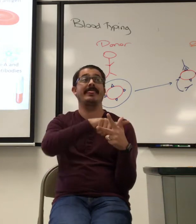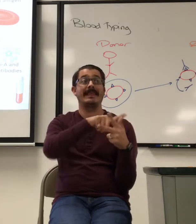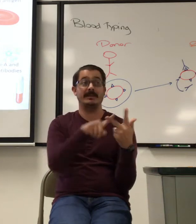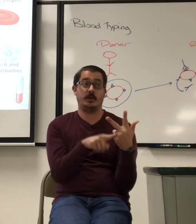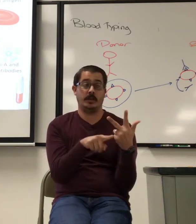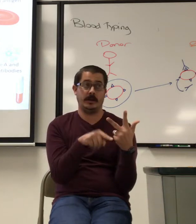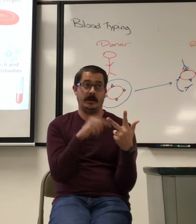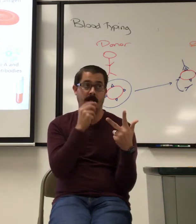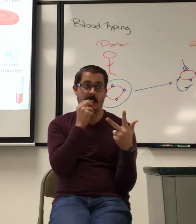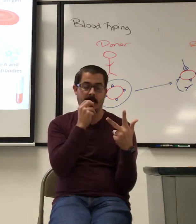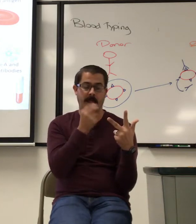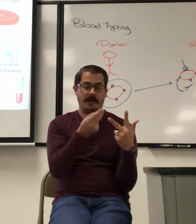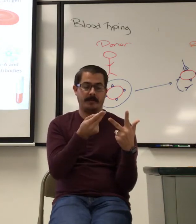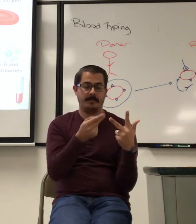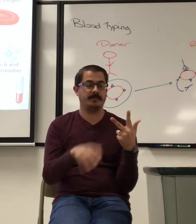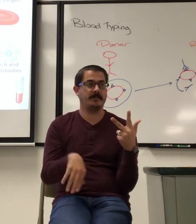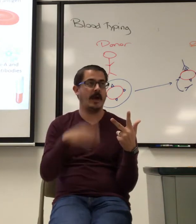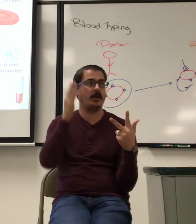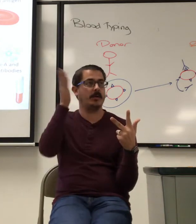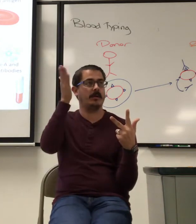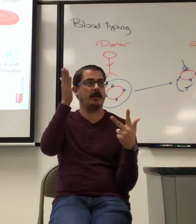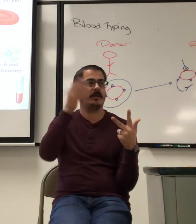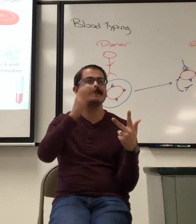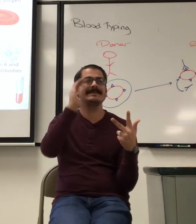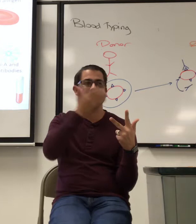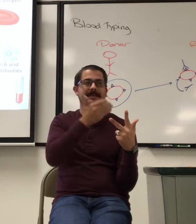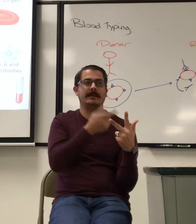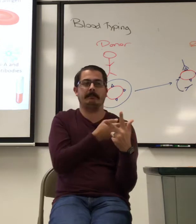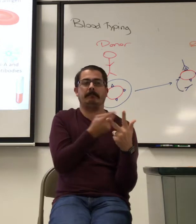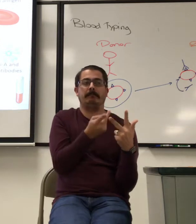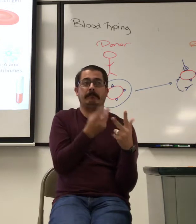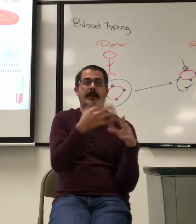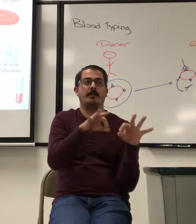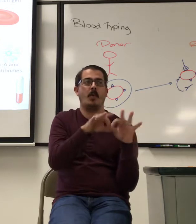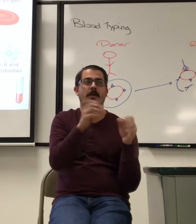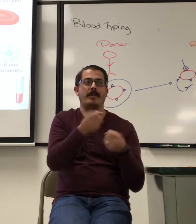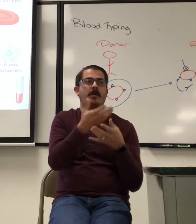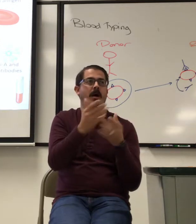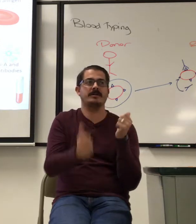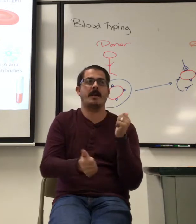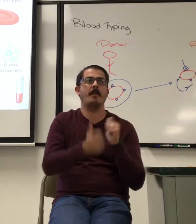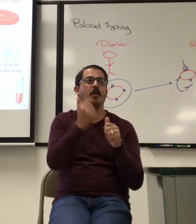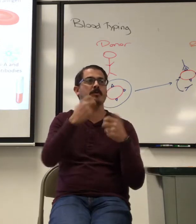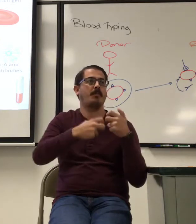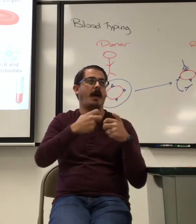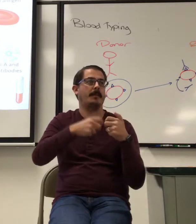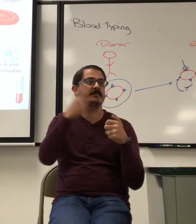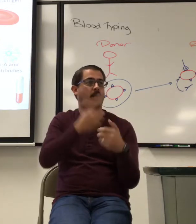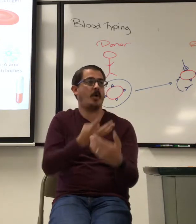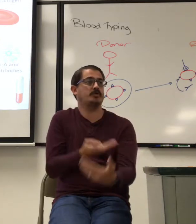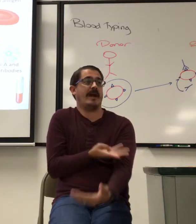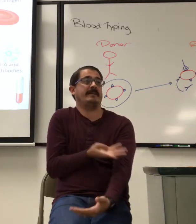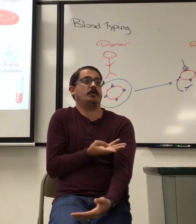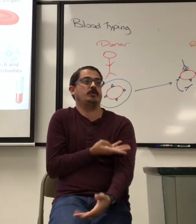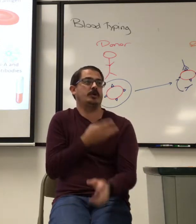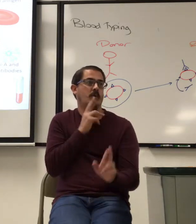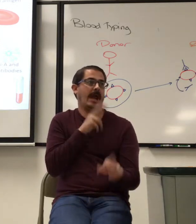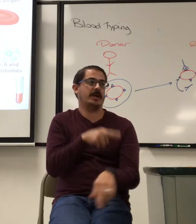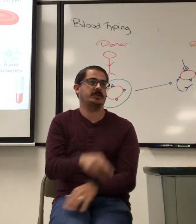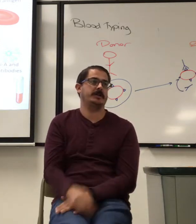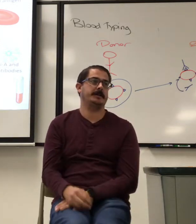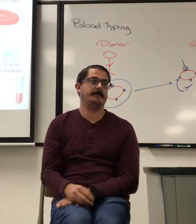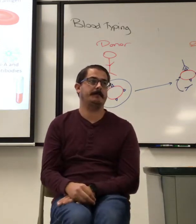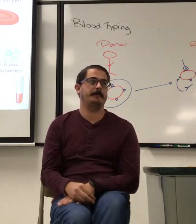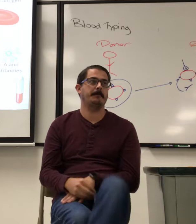3 that I'm going to present seem to be the ones that cause the most problems in transfusion reactions.